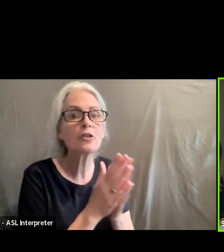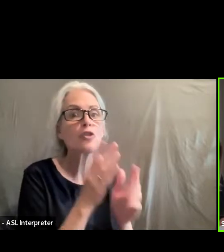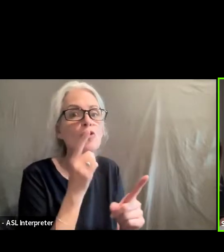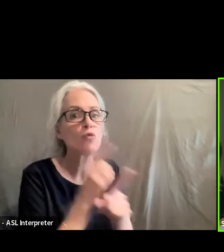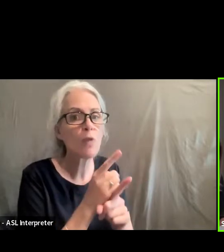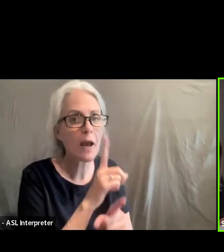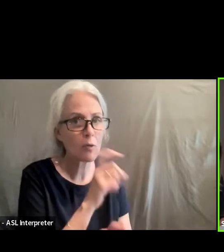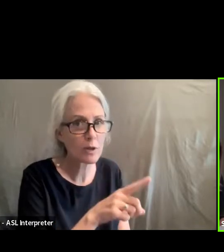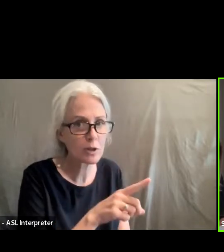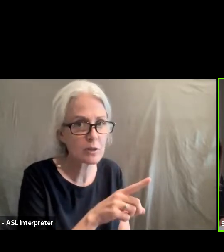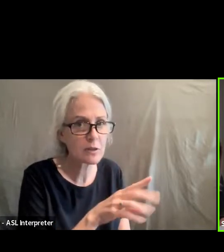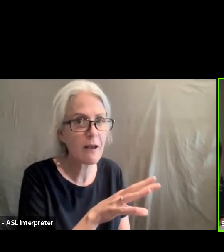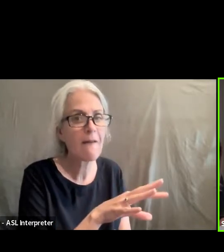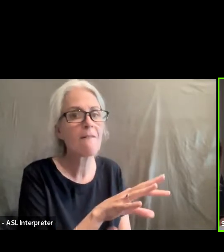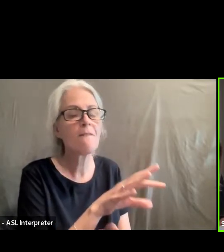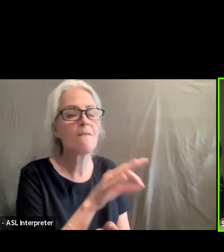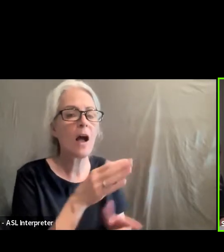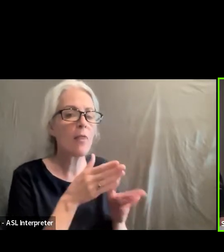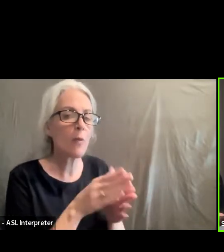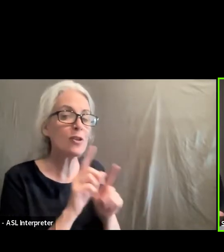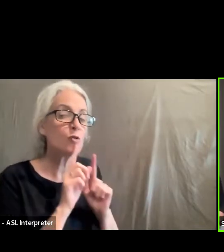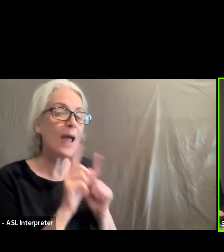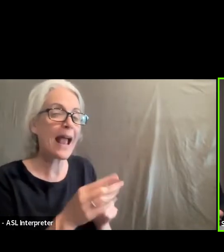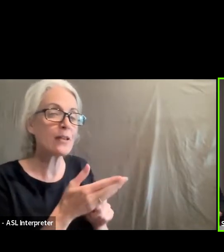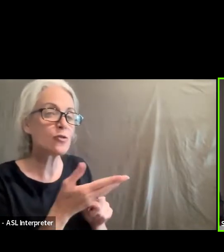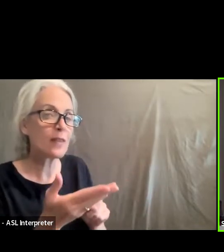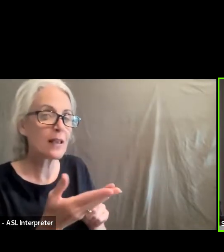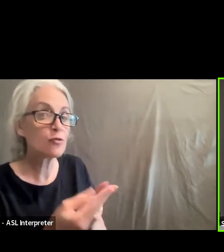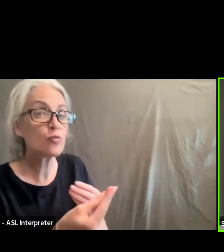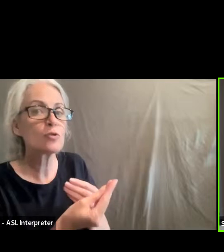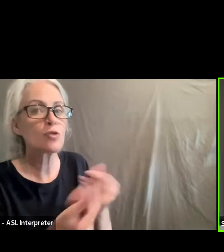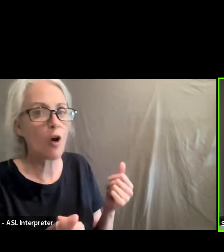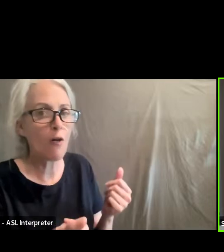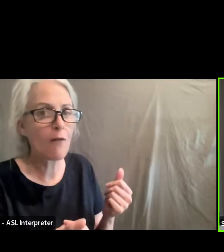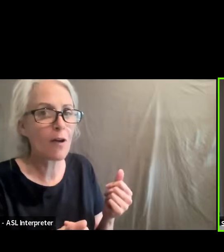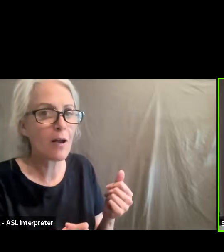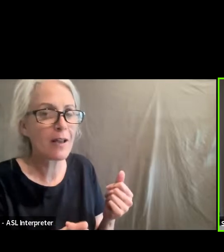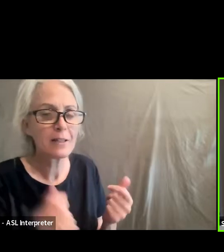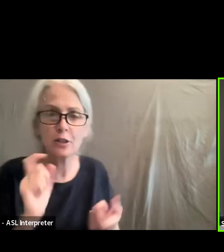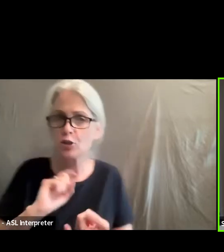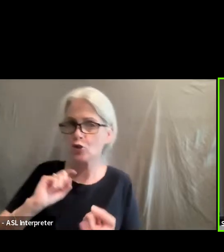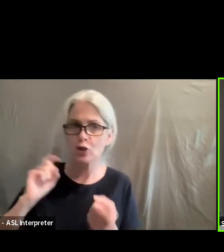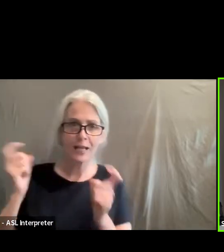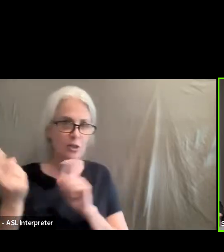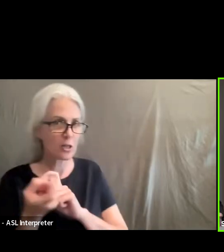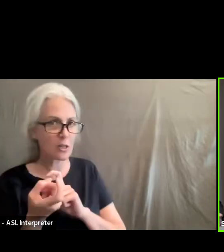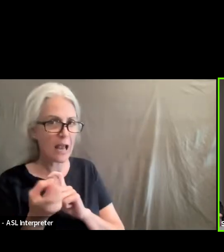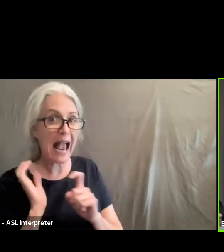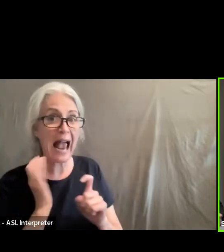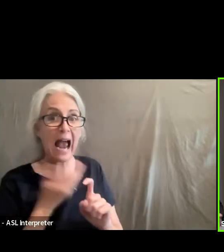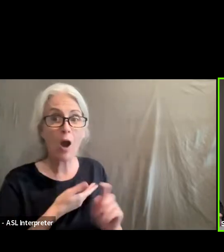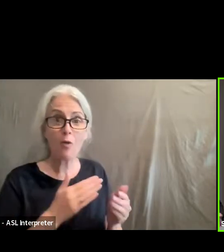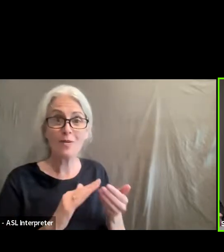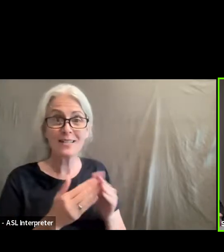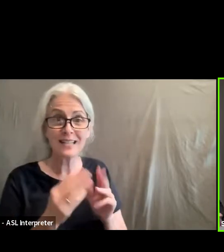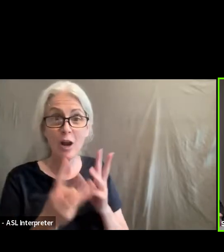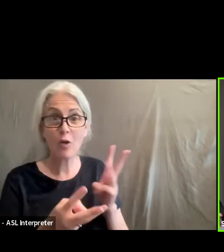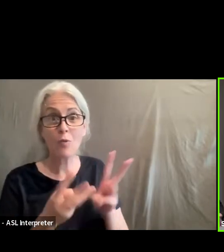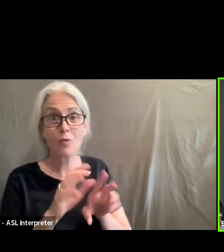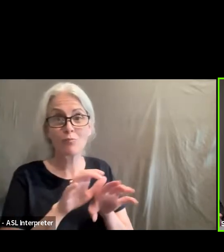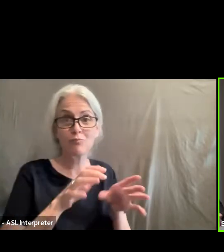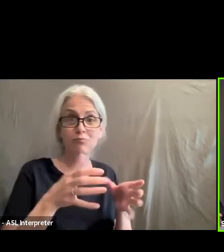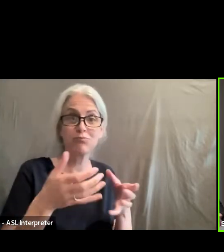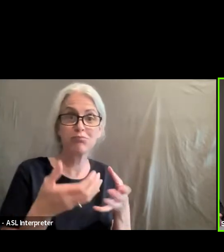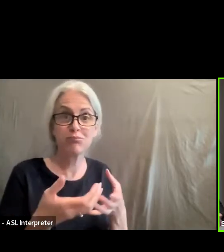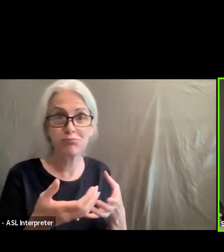to answer them in a way that actually solves them. Because as we know, like our society and the world has some